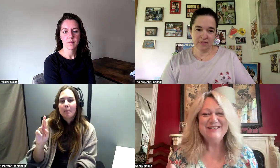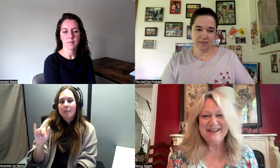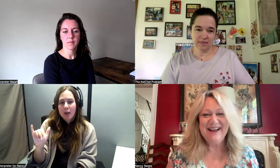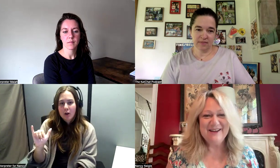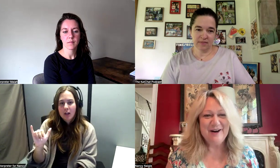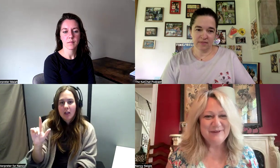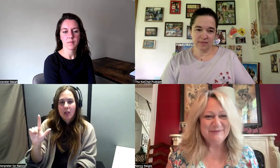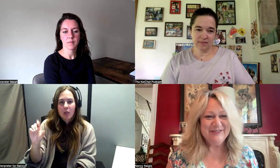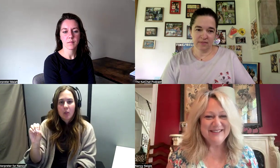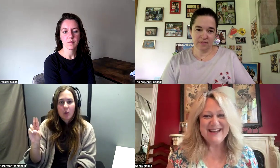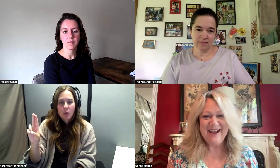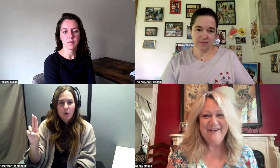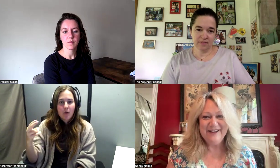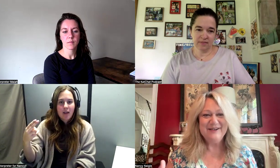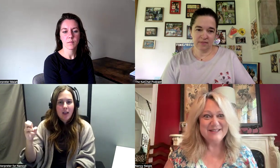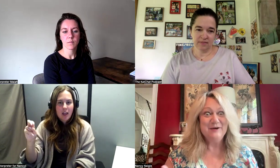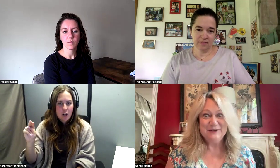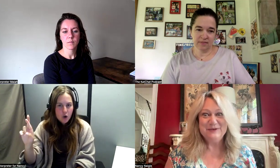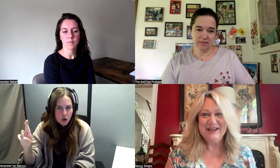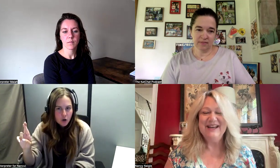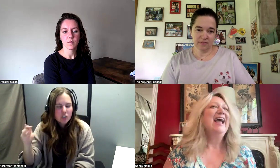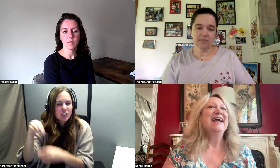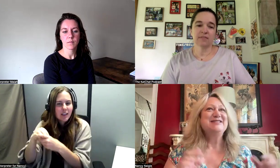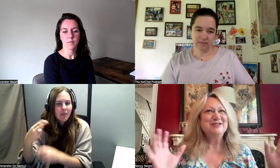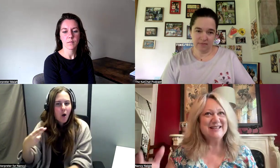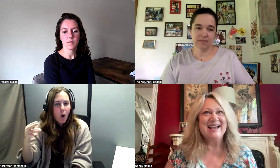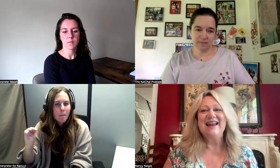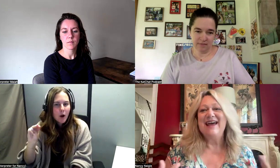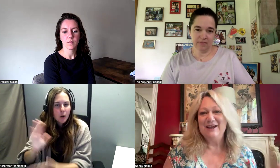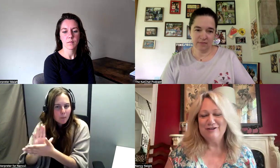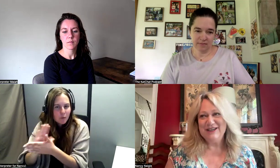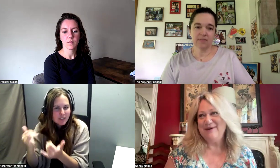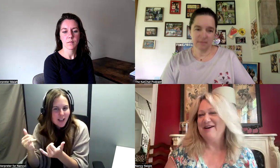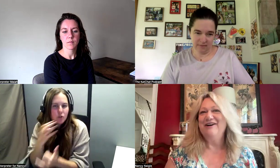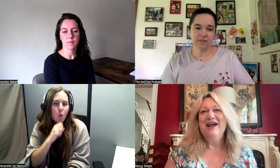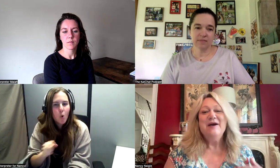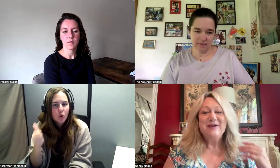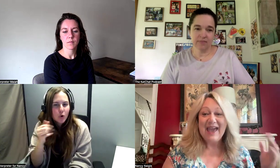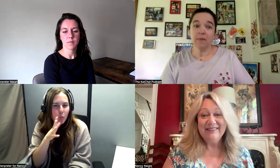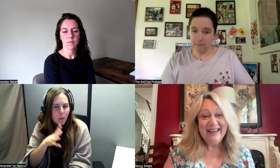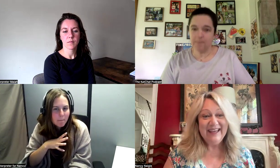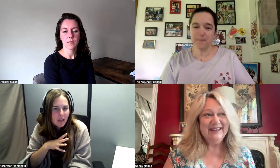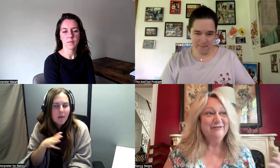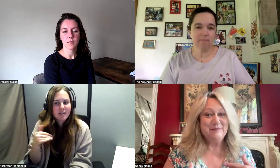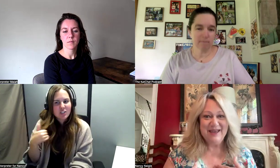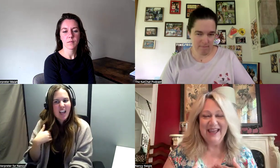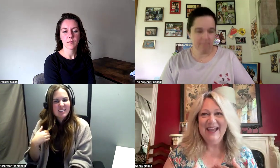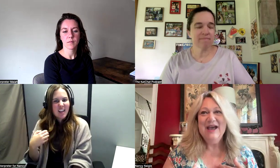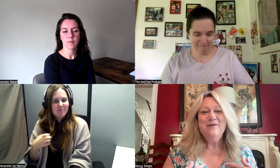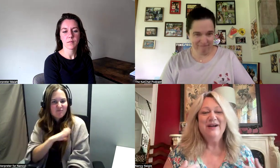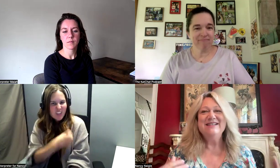and she's in a lot of the Hallmark movies now, as an older woman. And so she's got kind of that energy about her. Kathleen, for